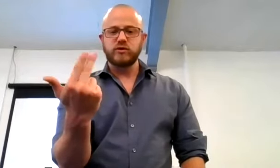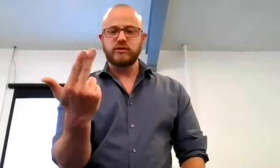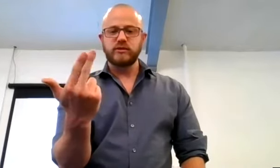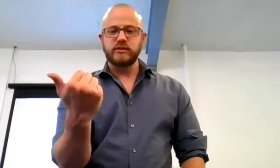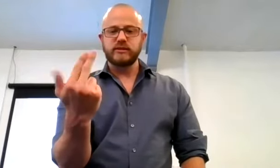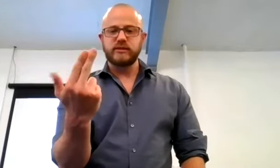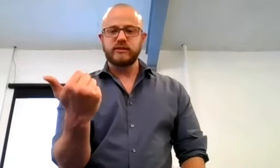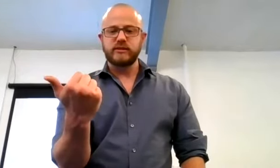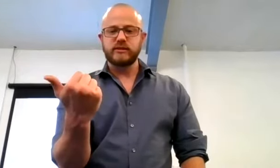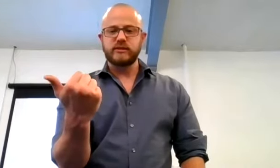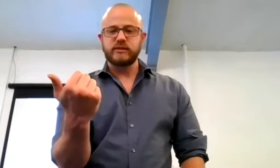13,